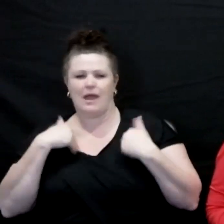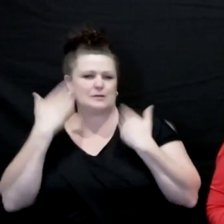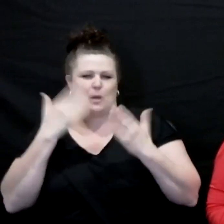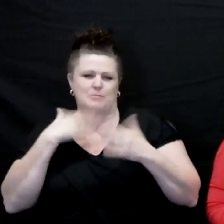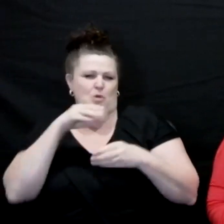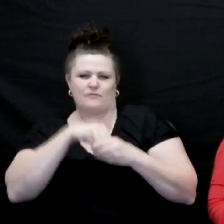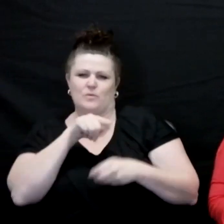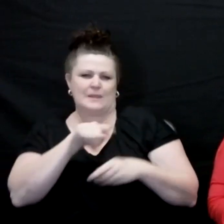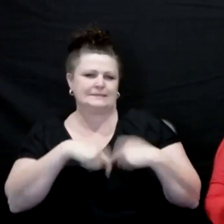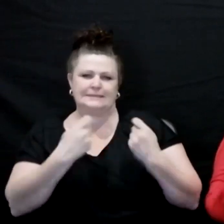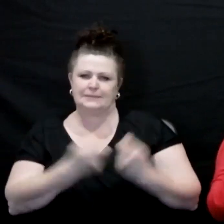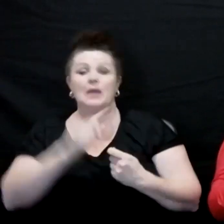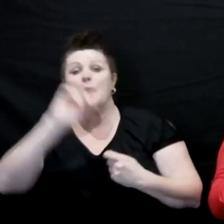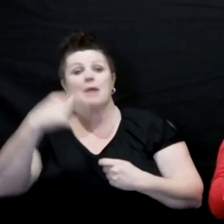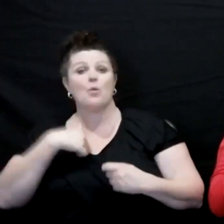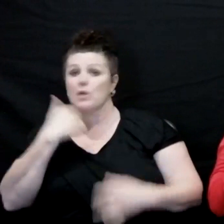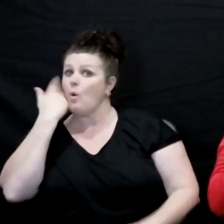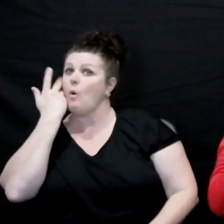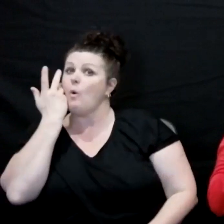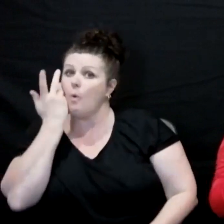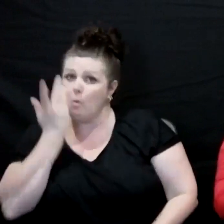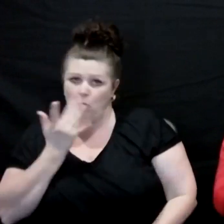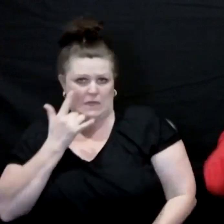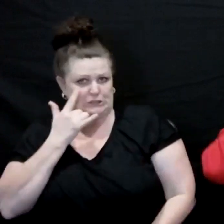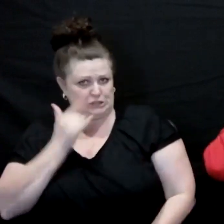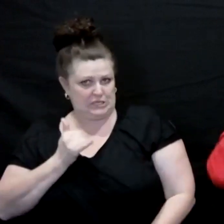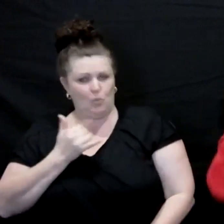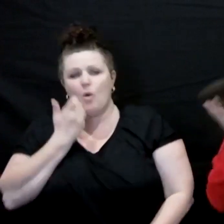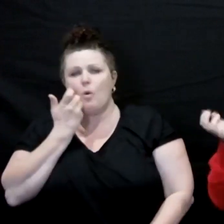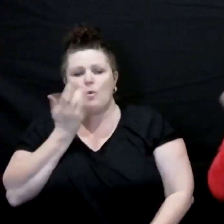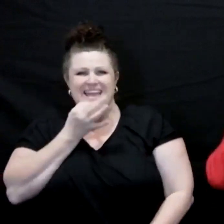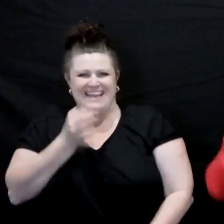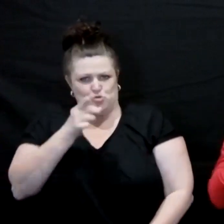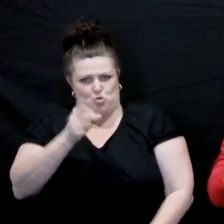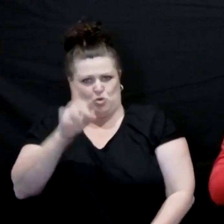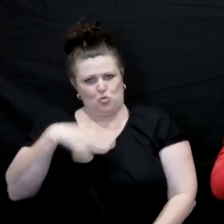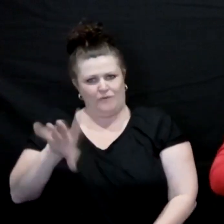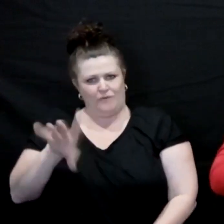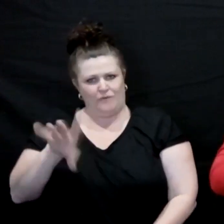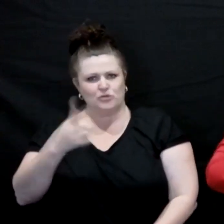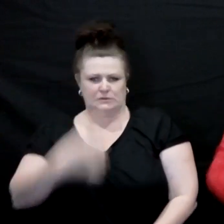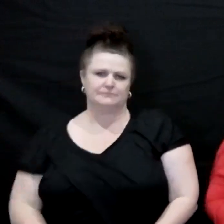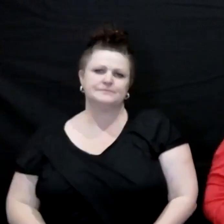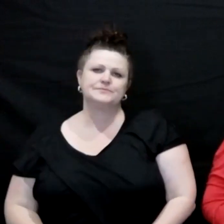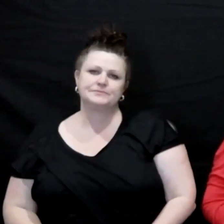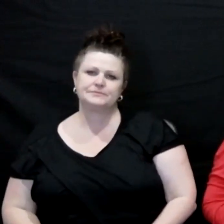team. But we always check. We always figure out what you're asking about.